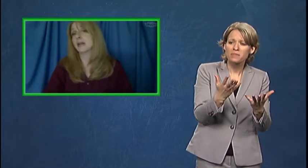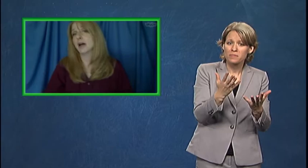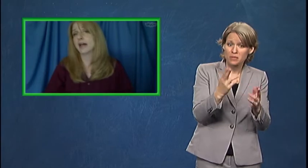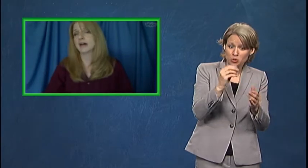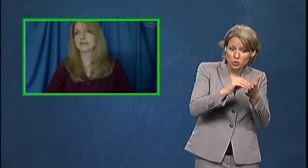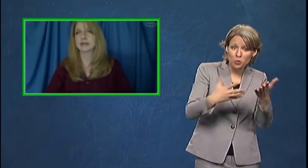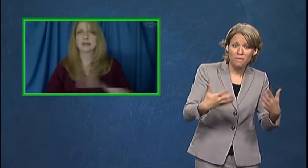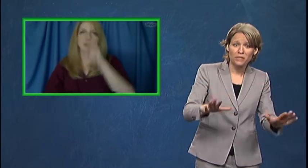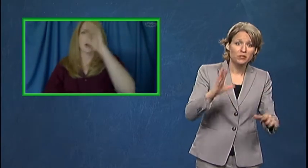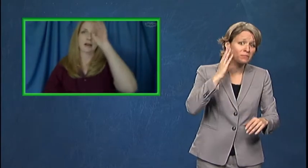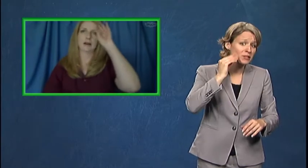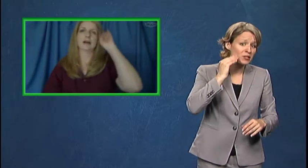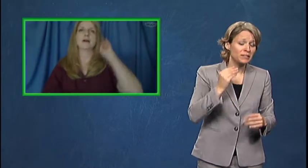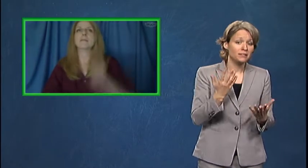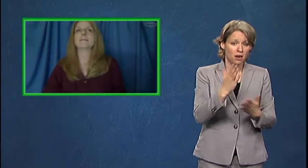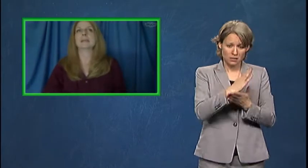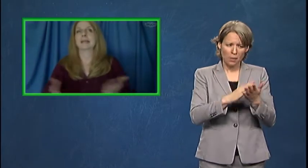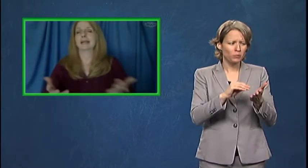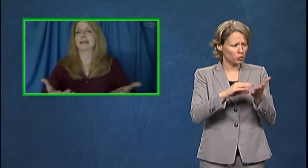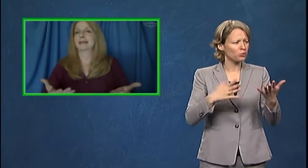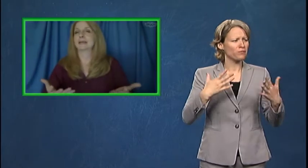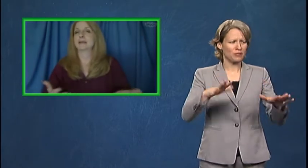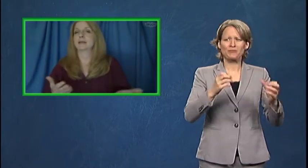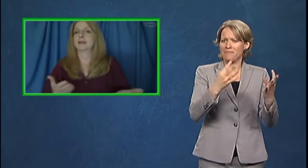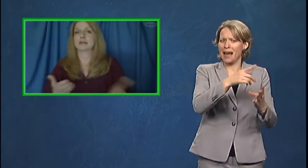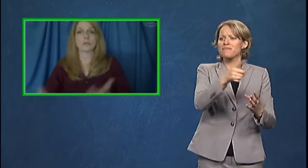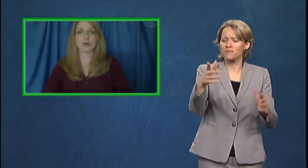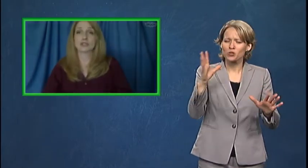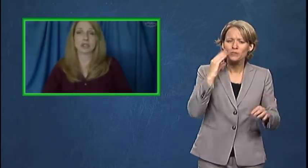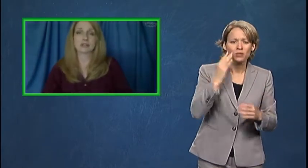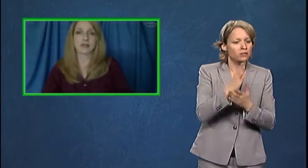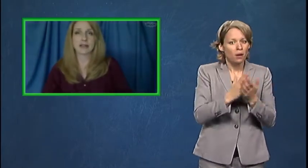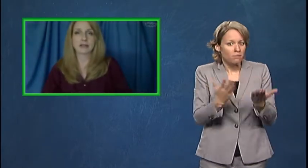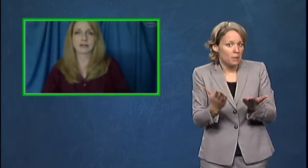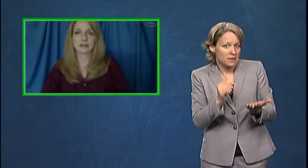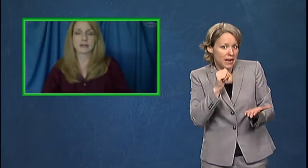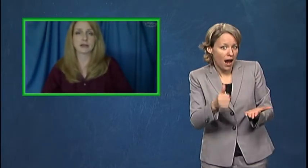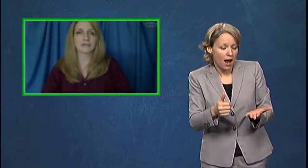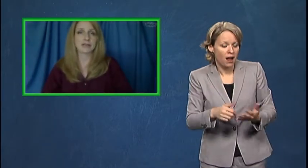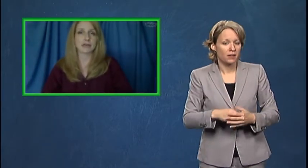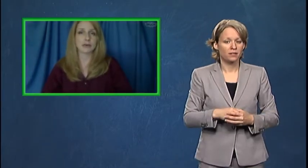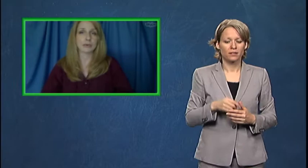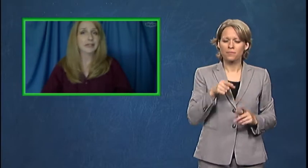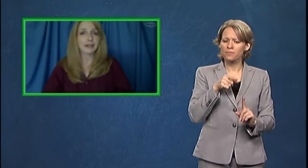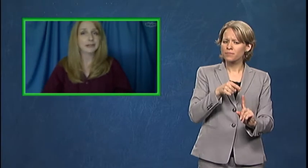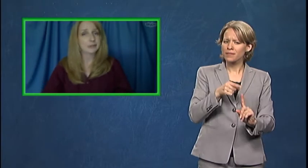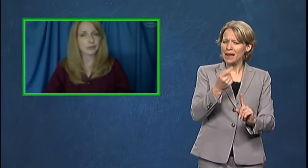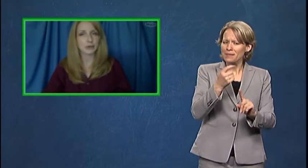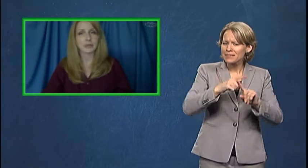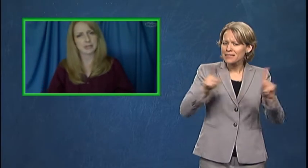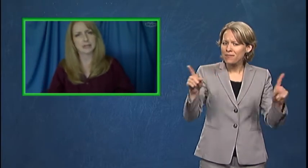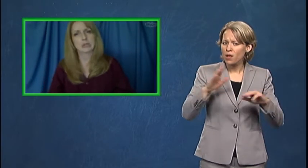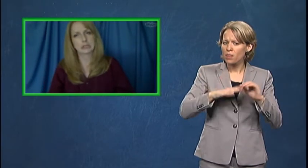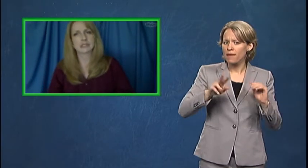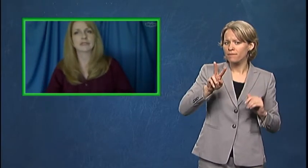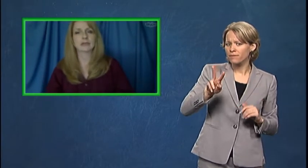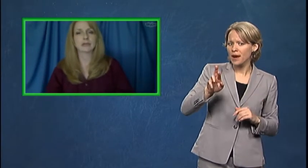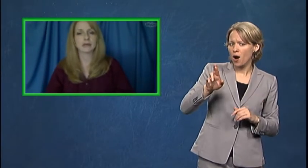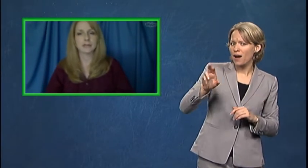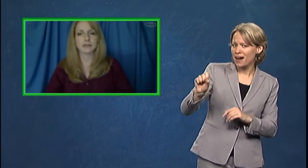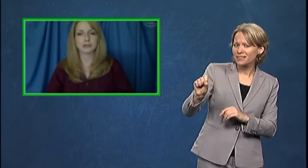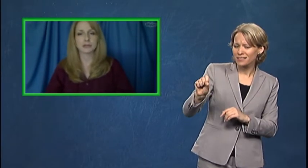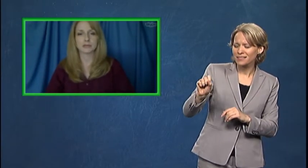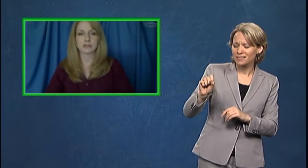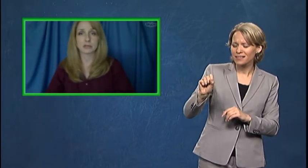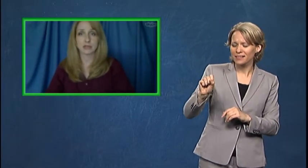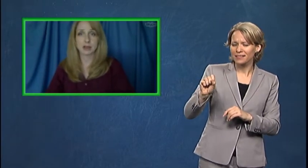may not have. It doesn't work just like video relay, so it does look different